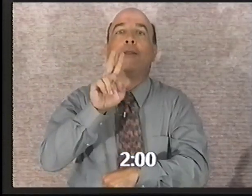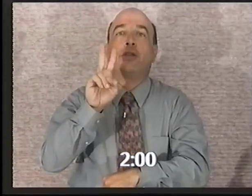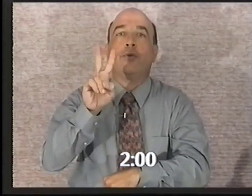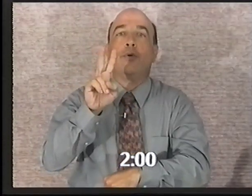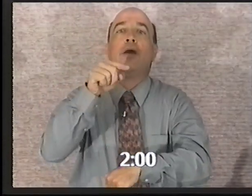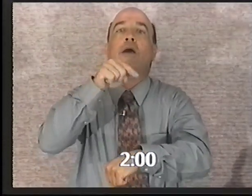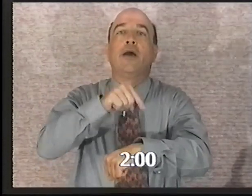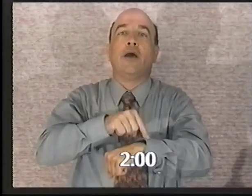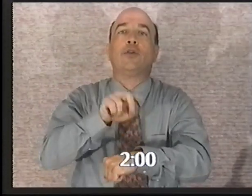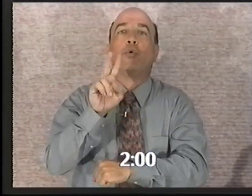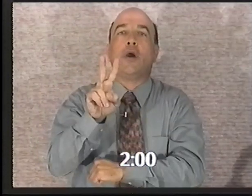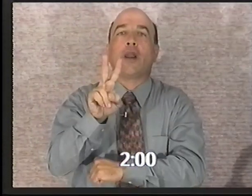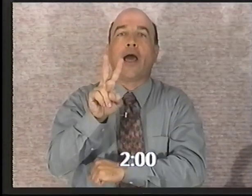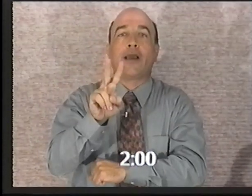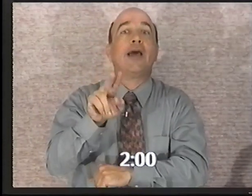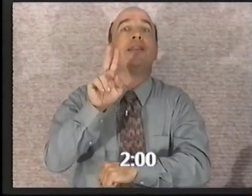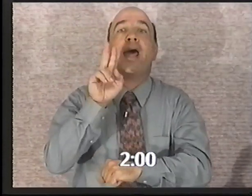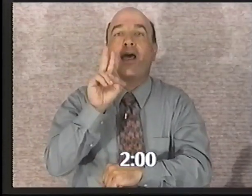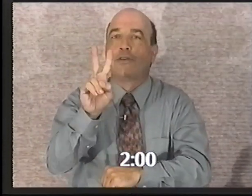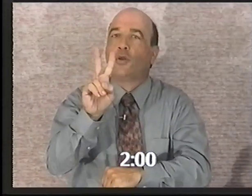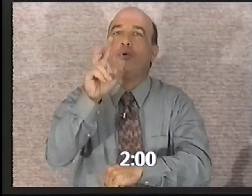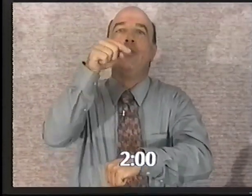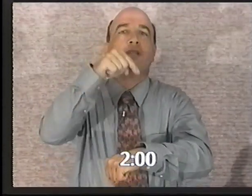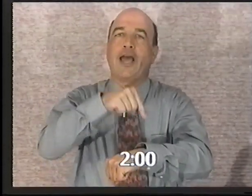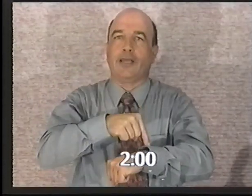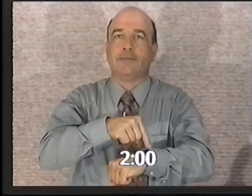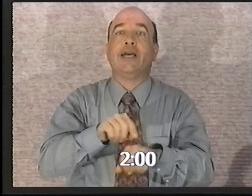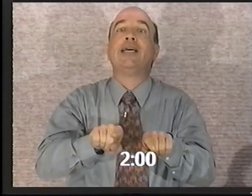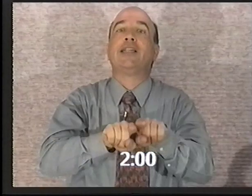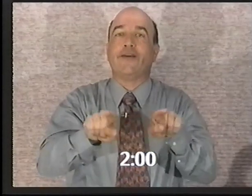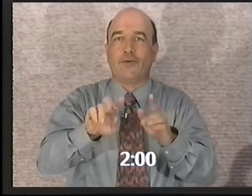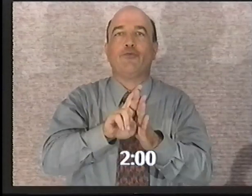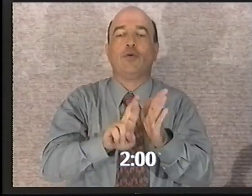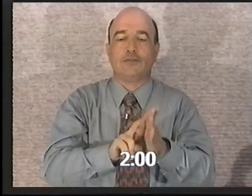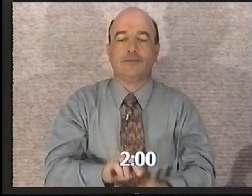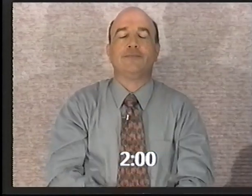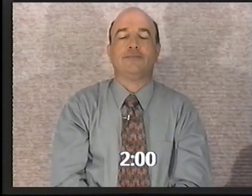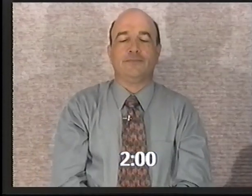2 o'clock, not 2 times. It's different rule.